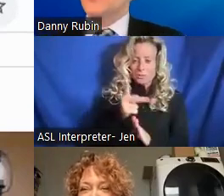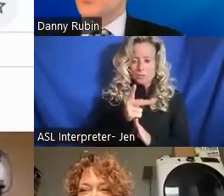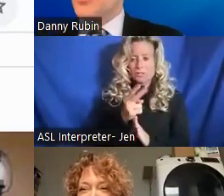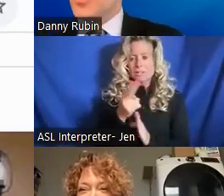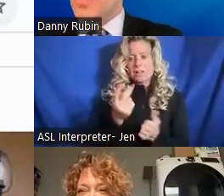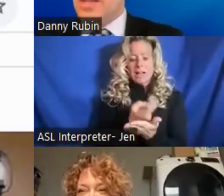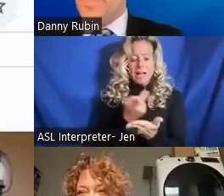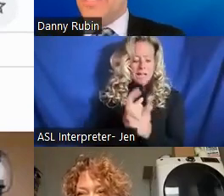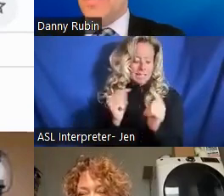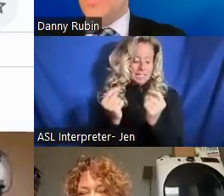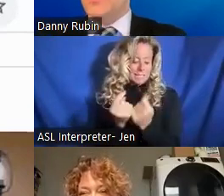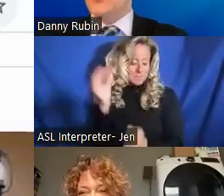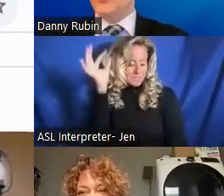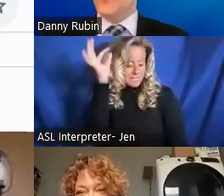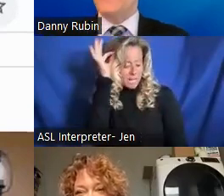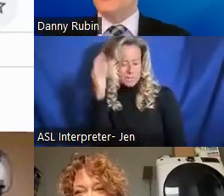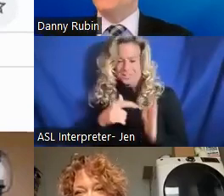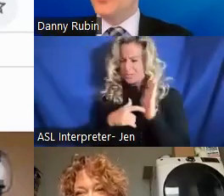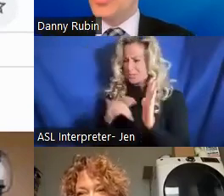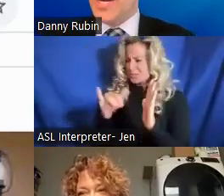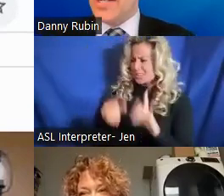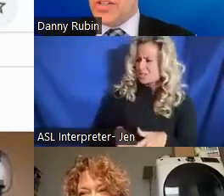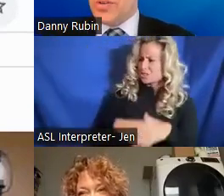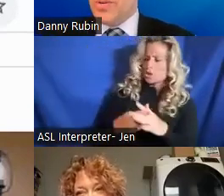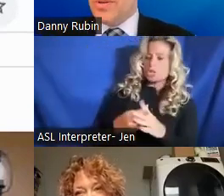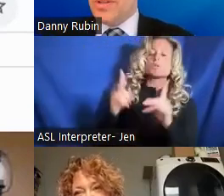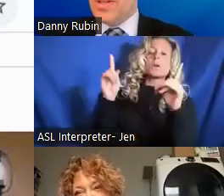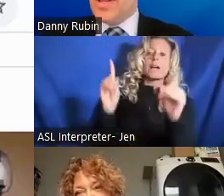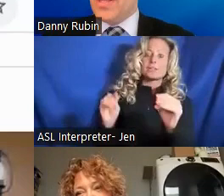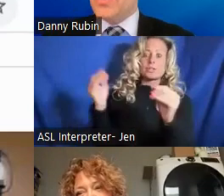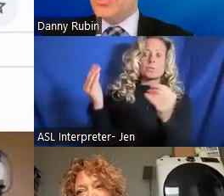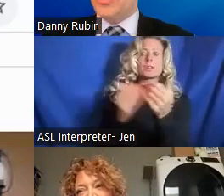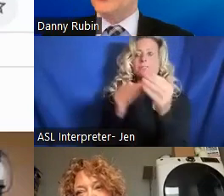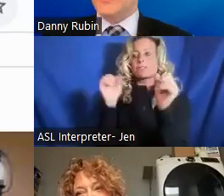that because it just shows at the beginning you have to do what you got to do